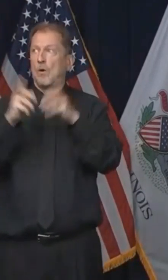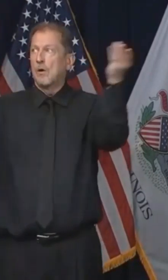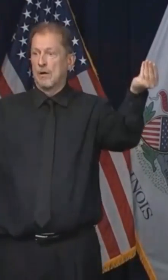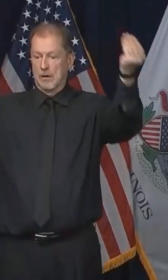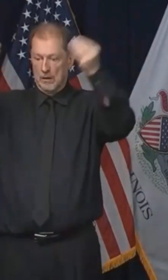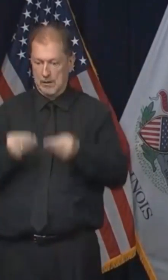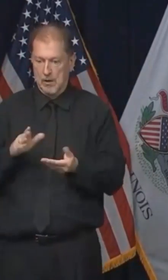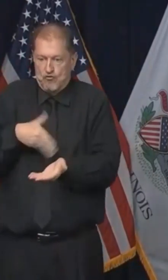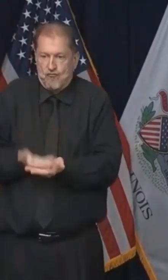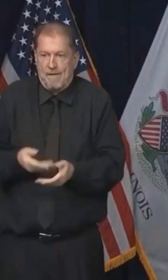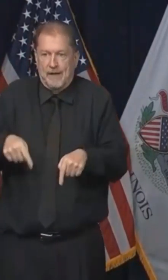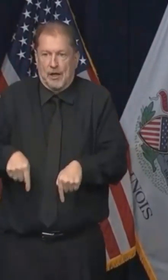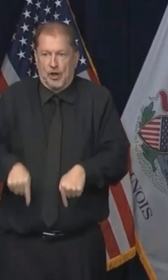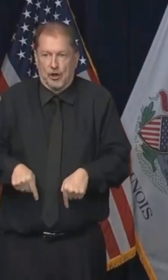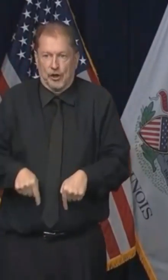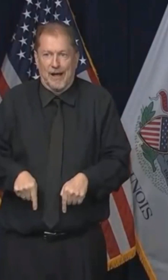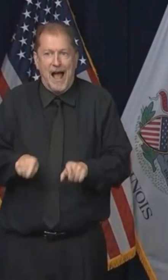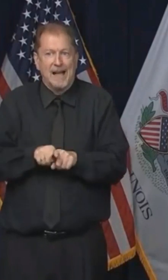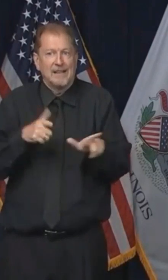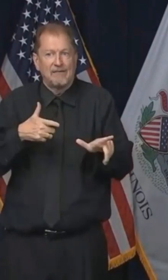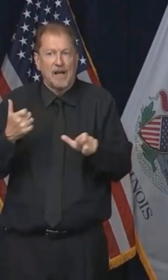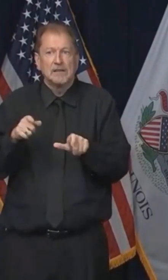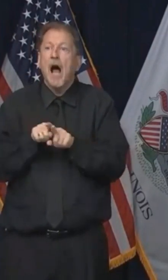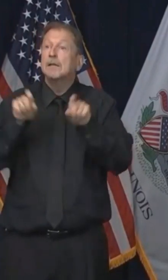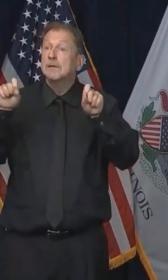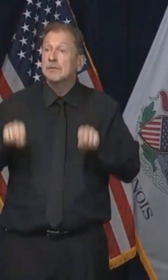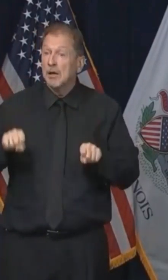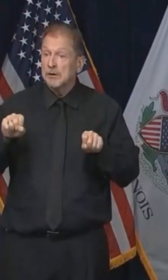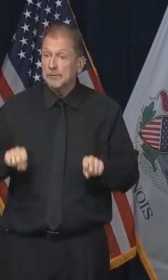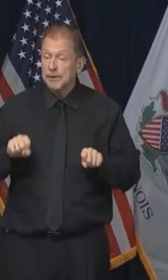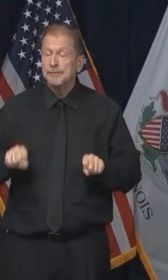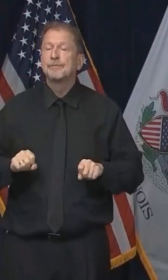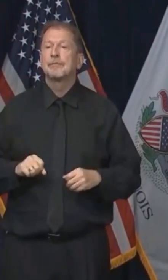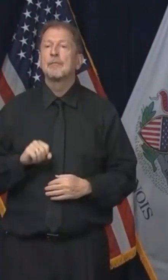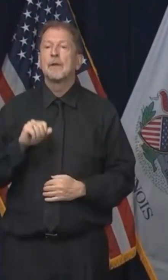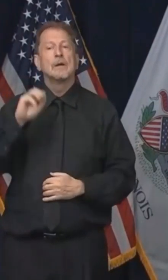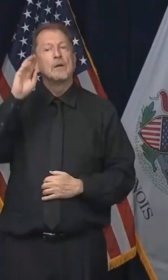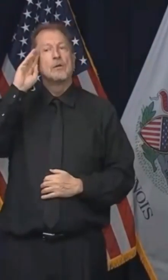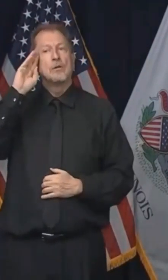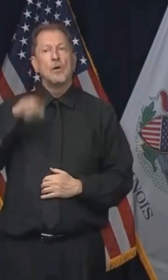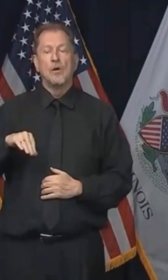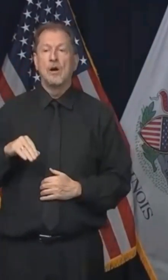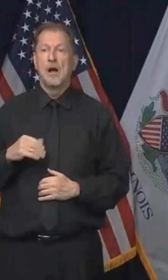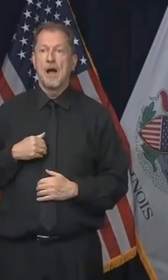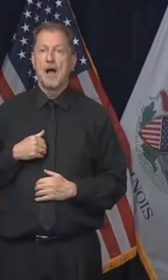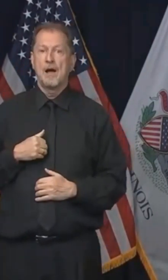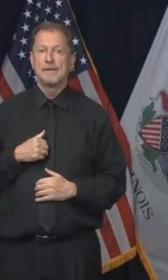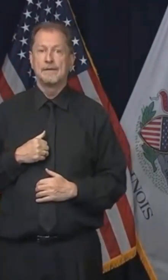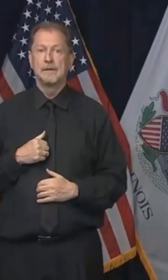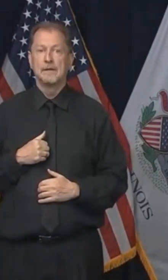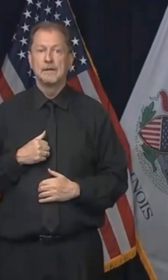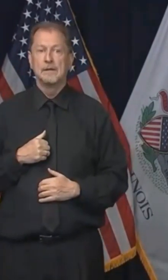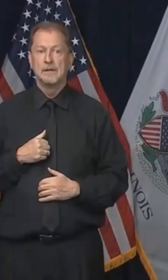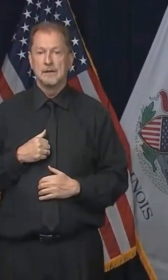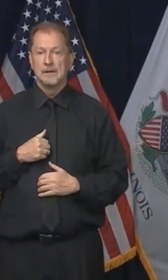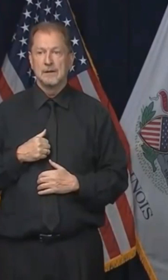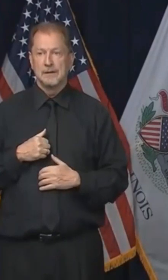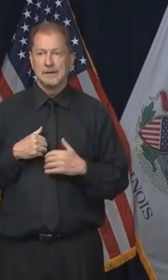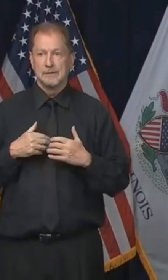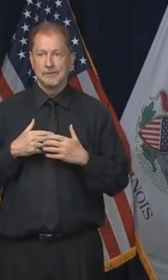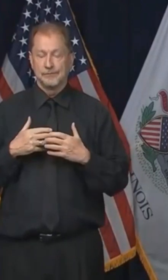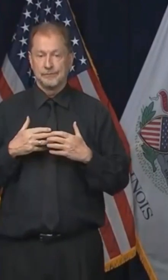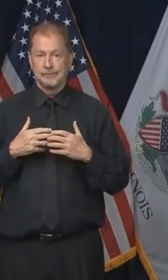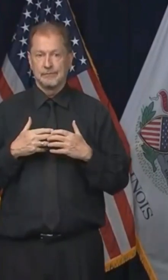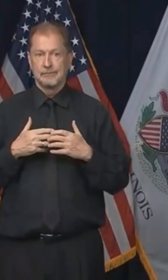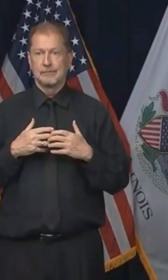properly and promptly, by the way. And as you can imagine, there is quite a lot that has been held up over